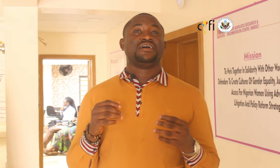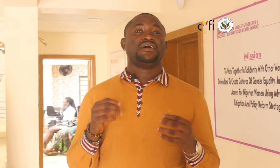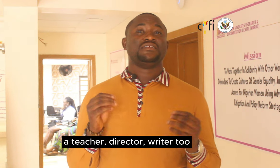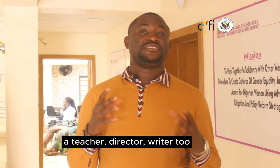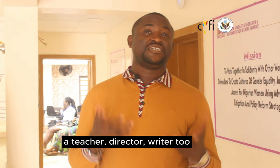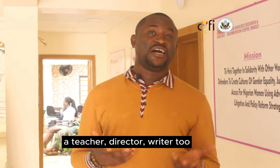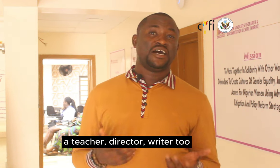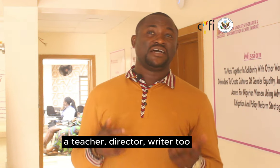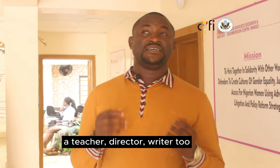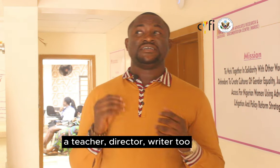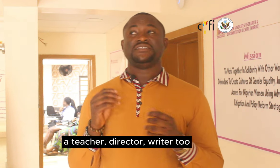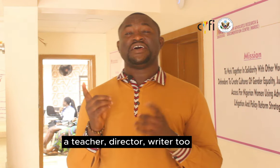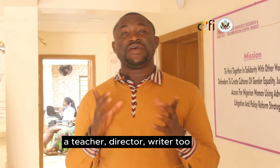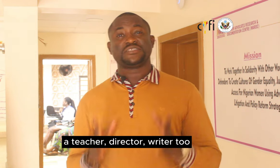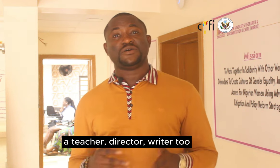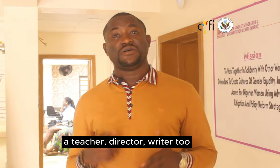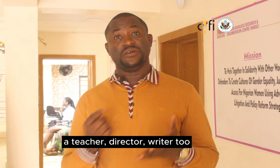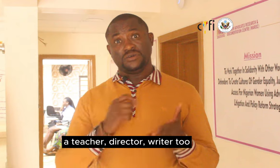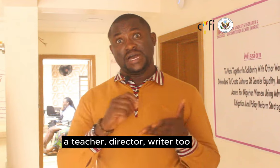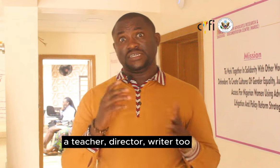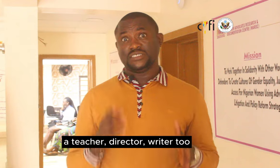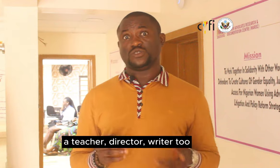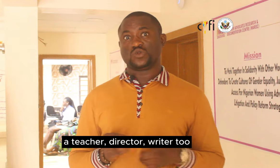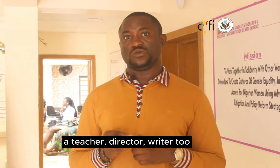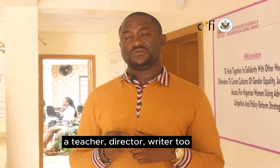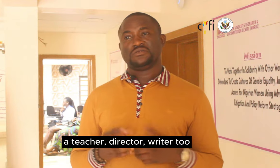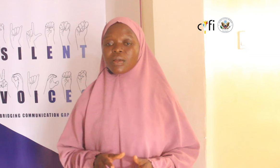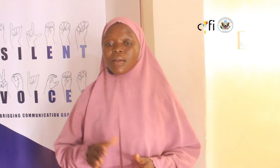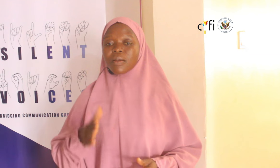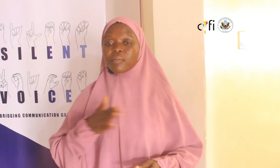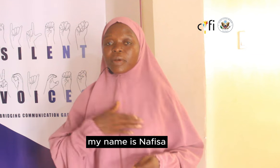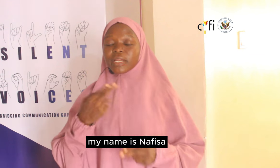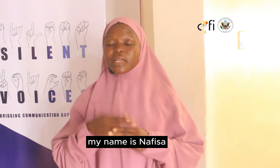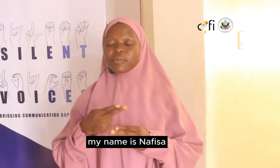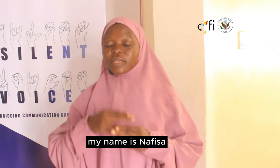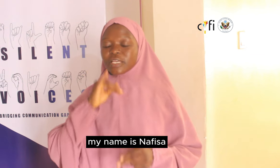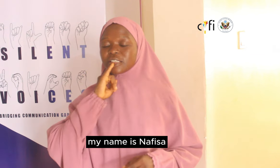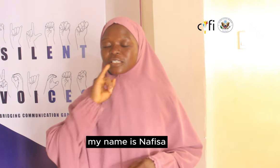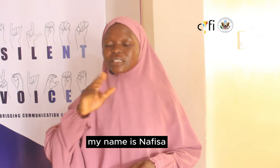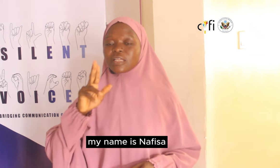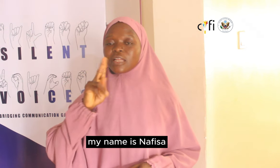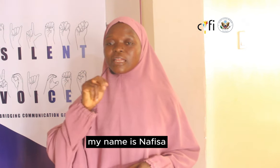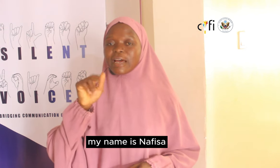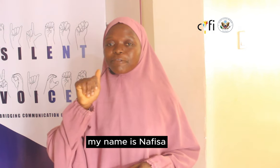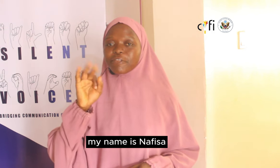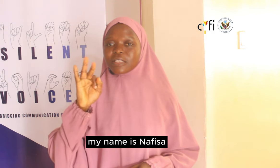A teacher, a director, a writer too. My name is